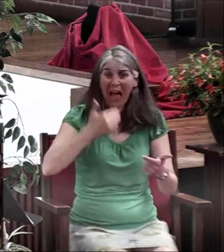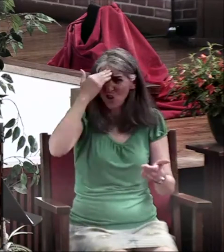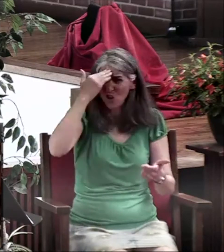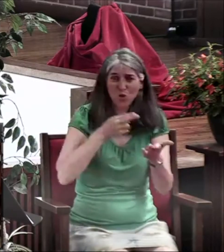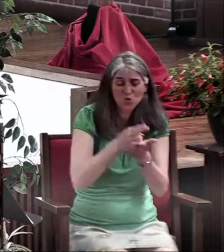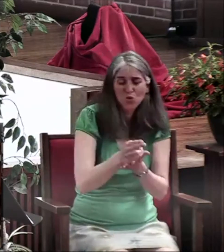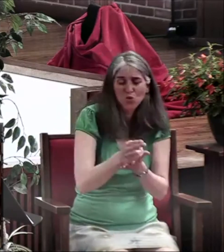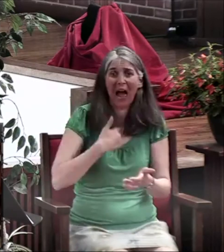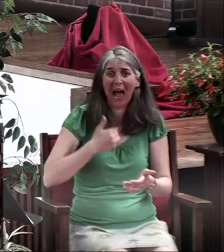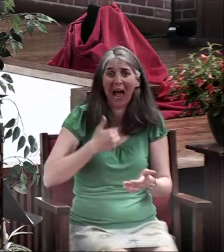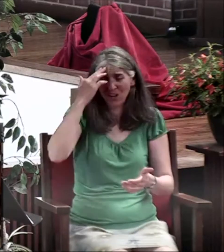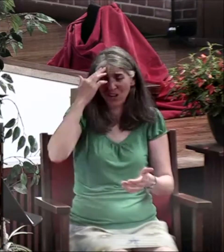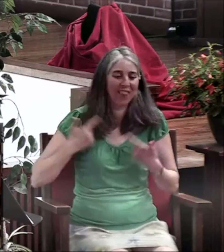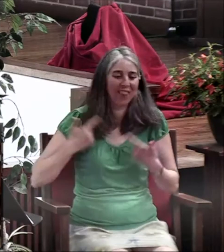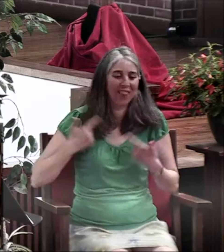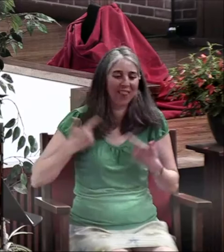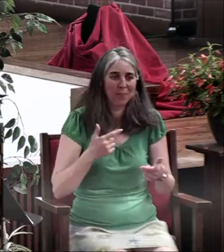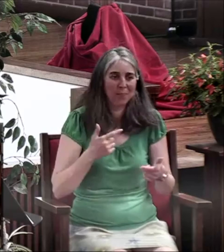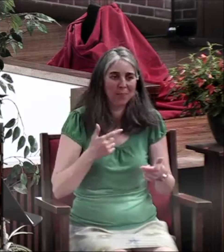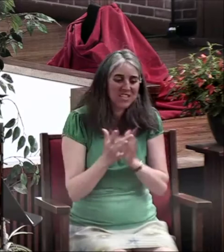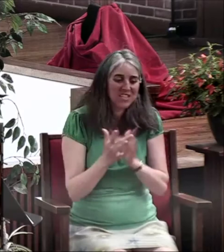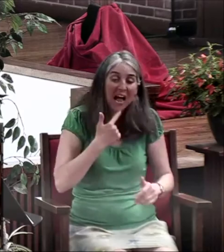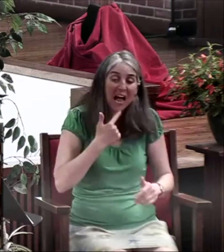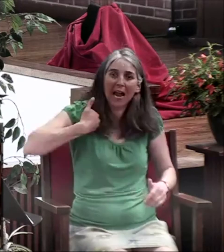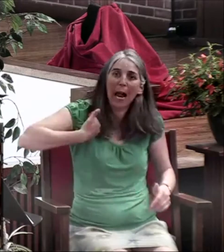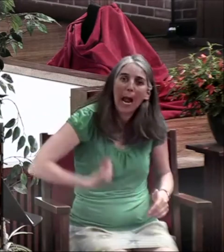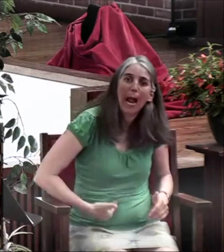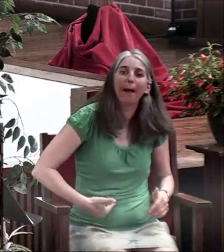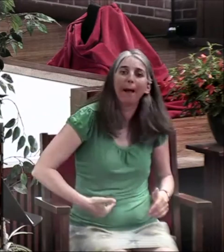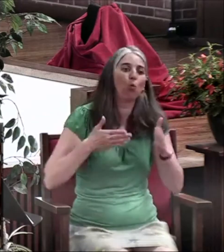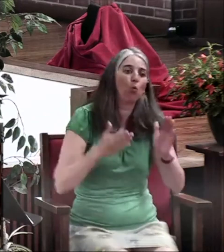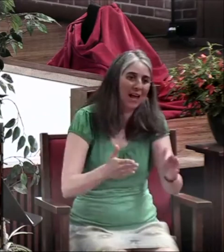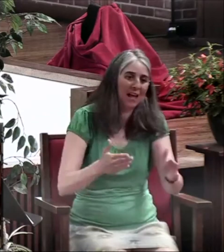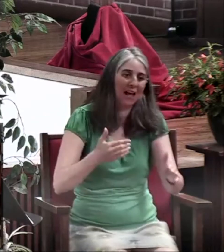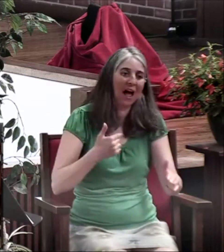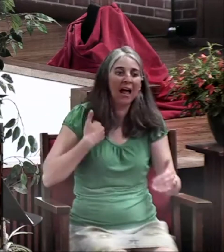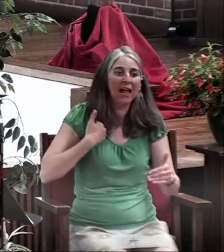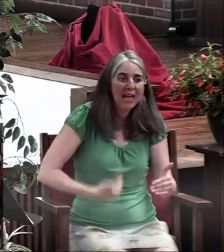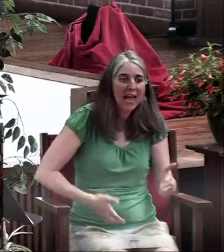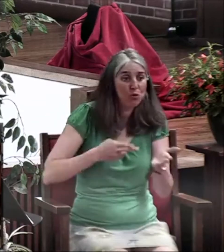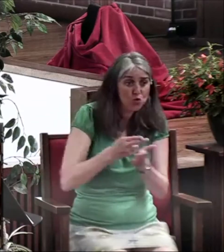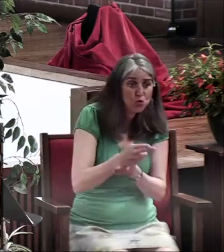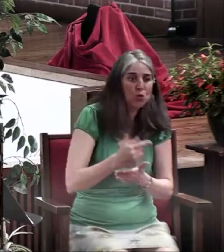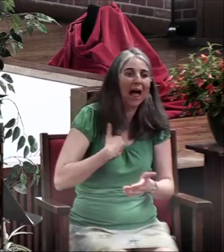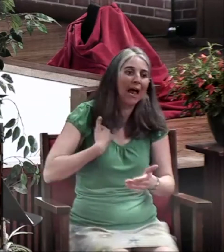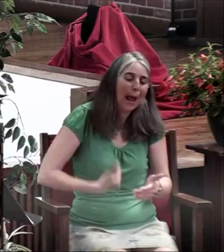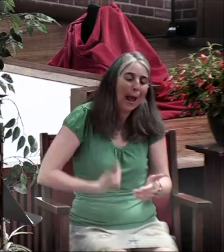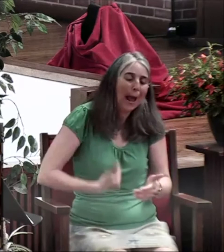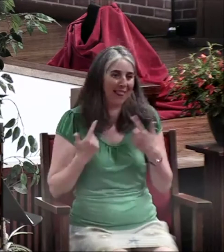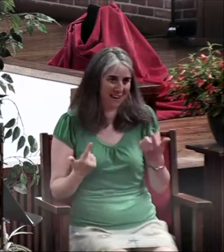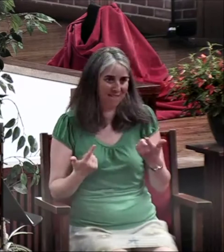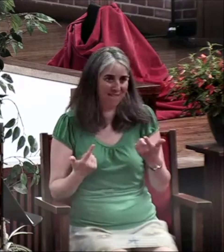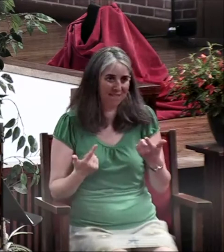or "here is the life." He says, "I am the way, the truth, and the life." Now, my friend, let me be honest with us, and let me step on all